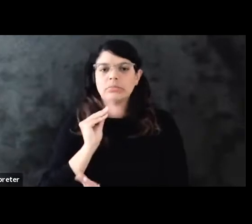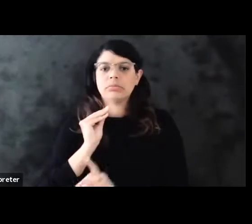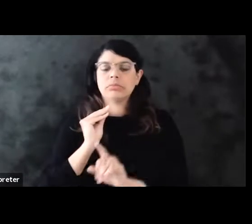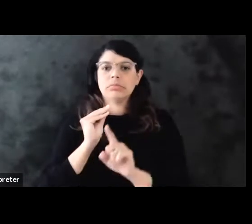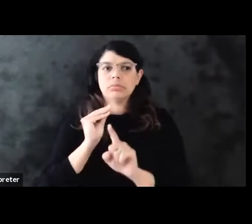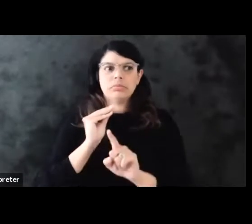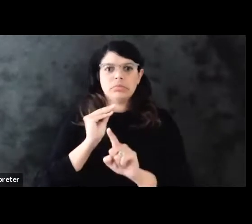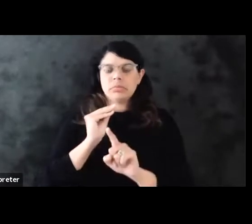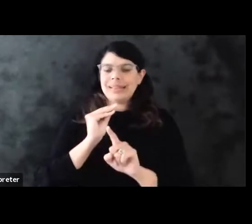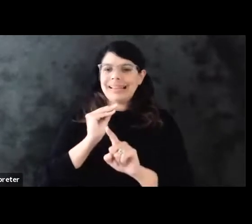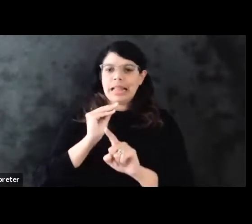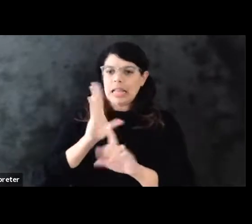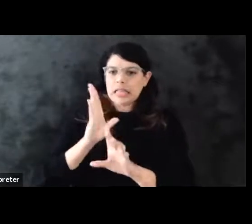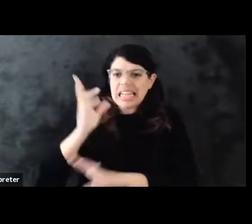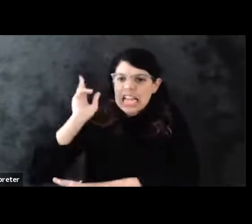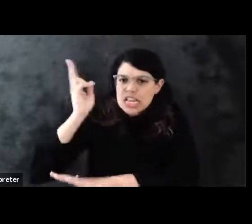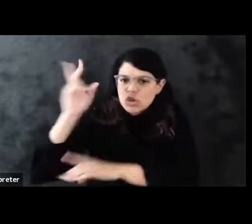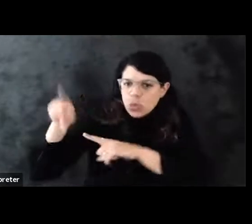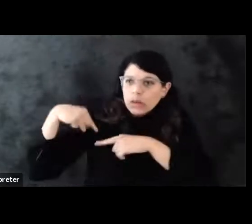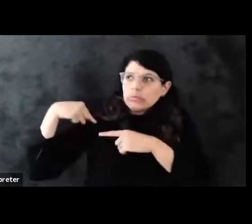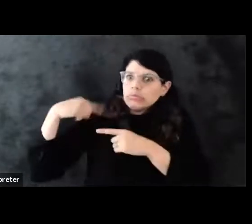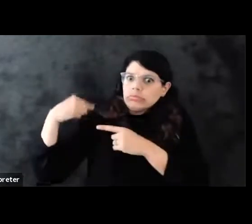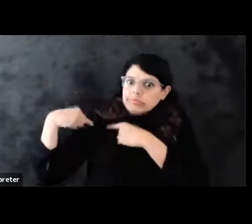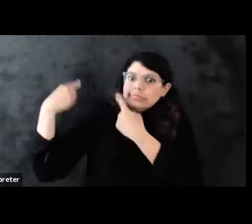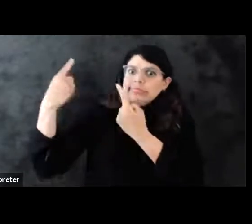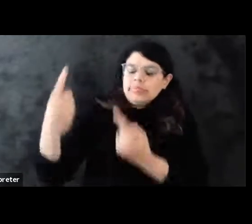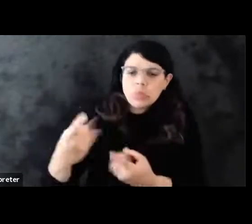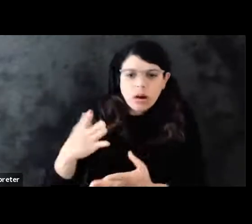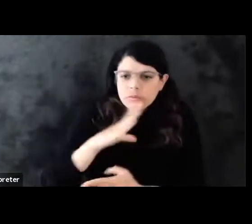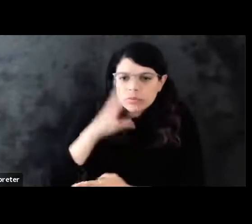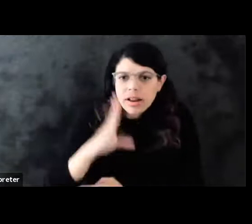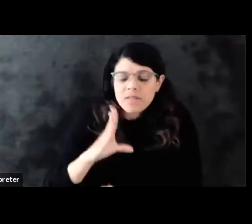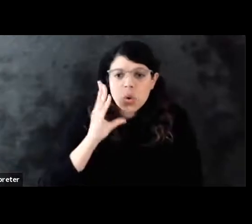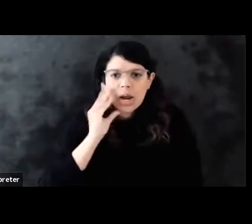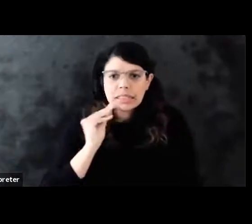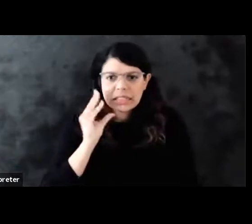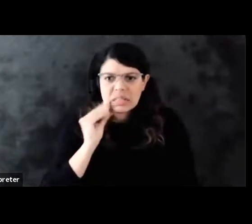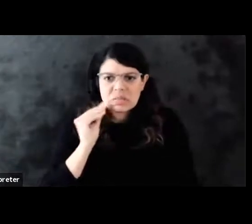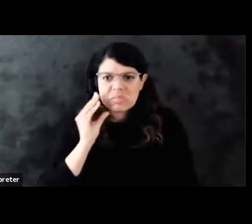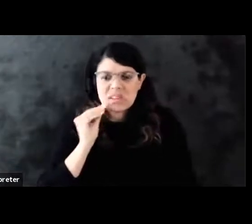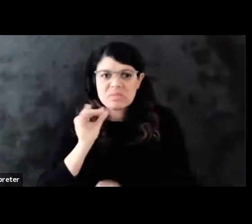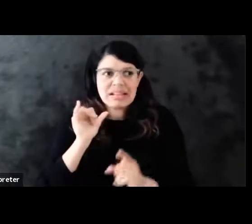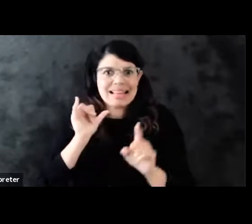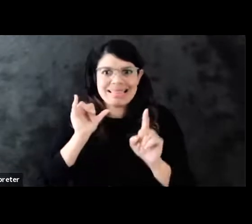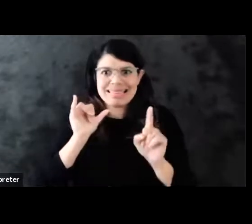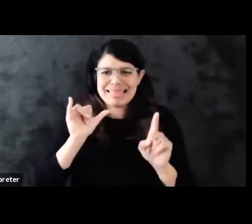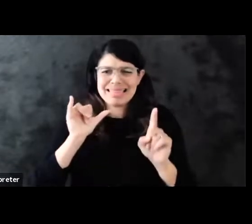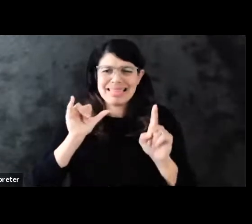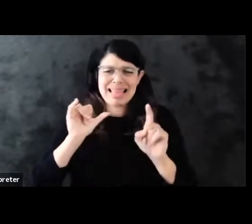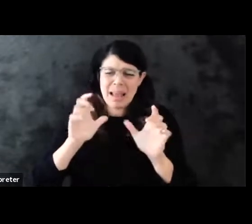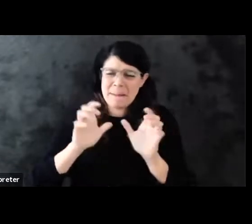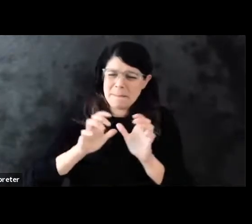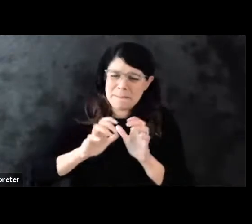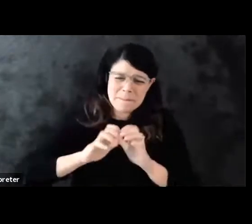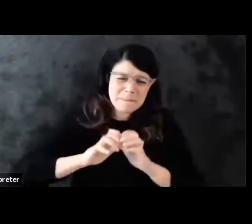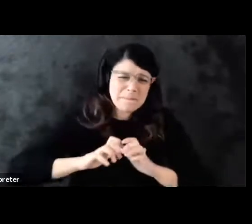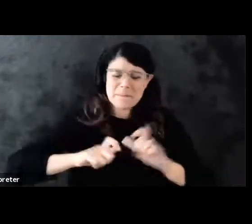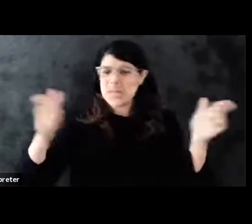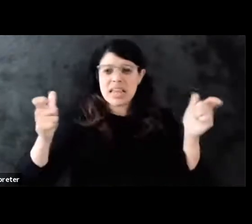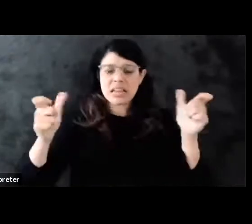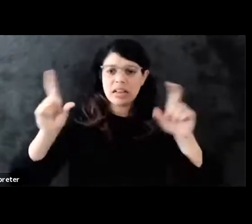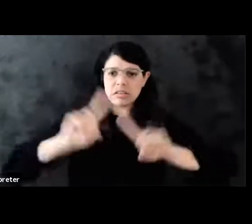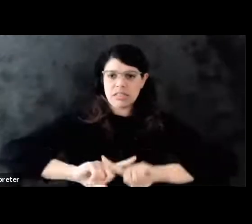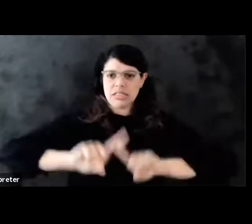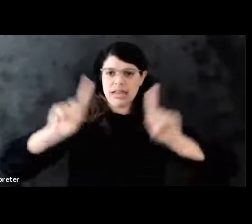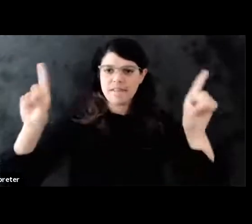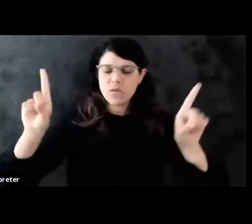and Republicans. In the Chicano movement, we knew that, we learned that. So what we did to counter that is to organize our